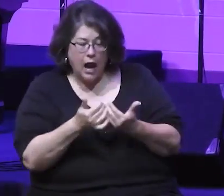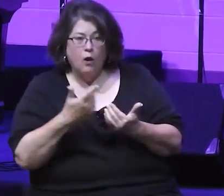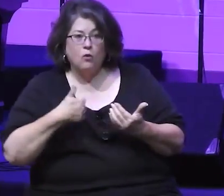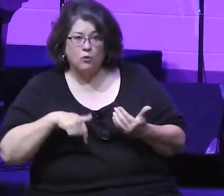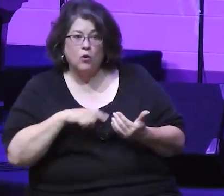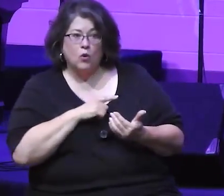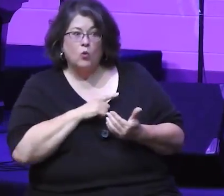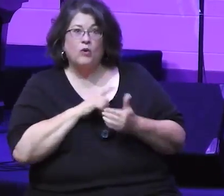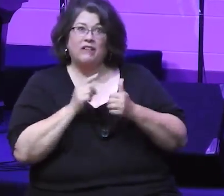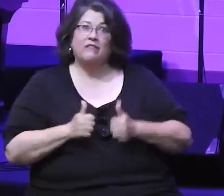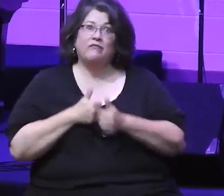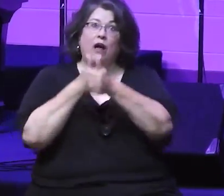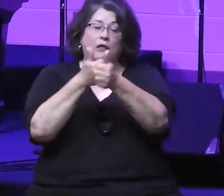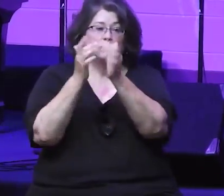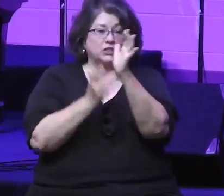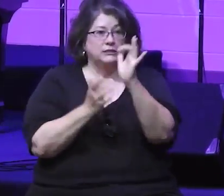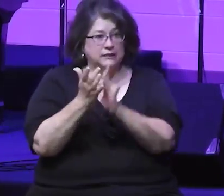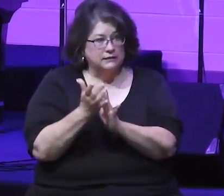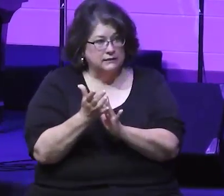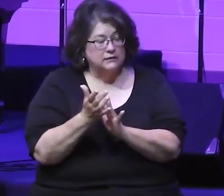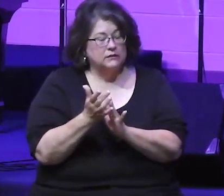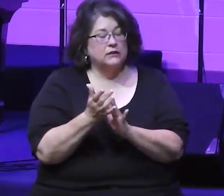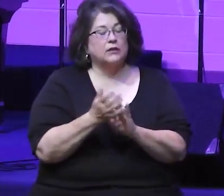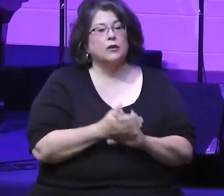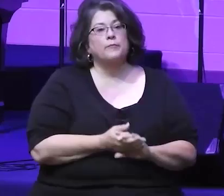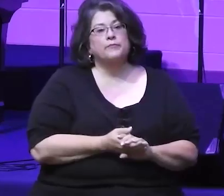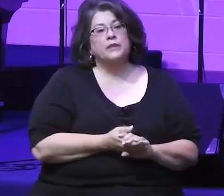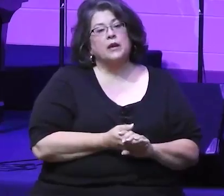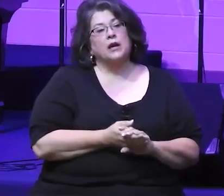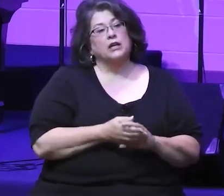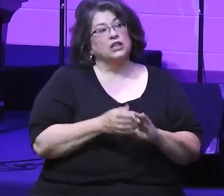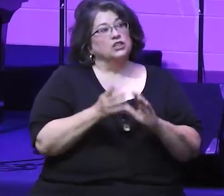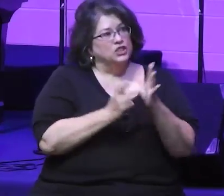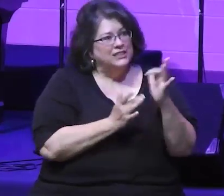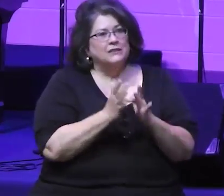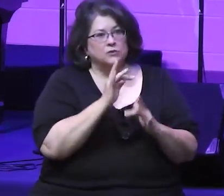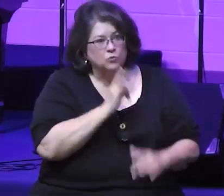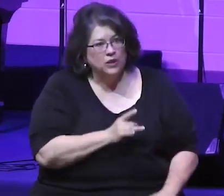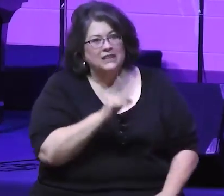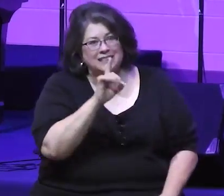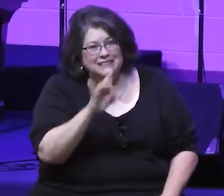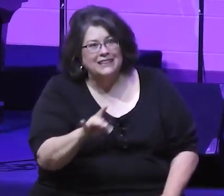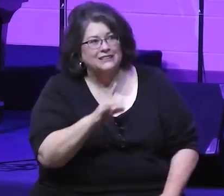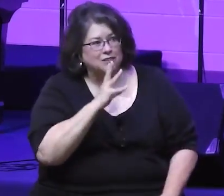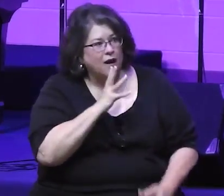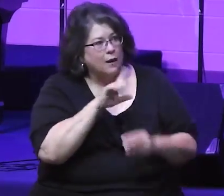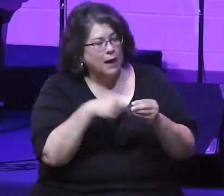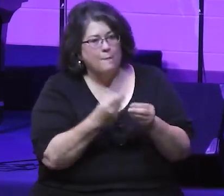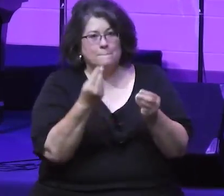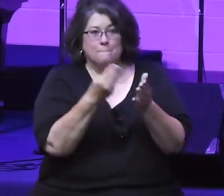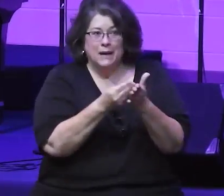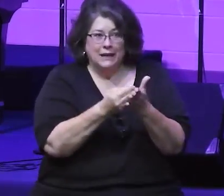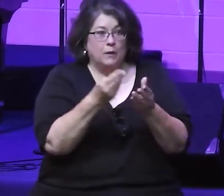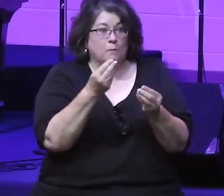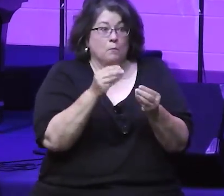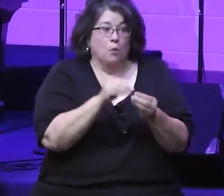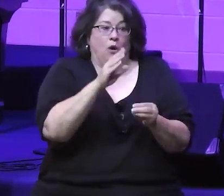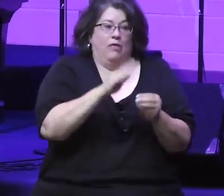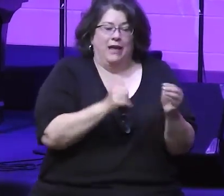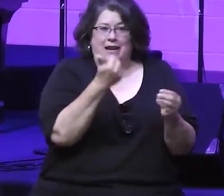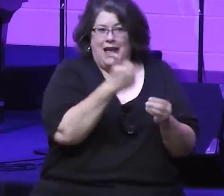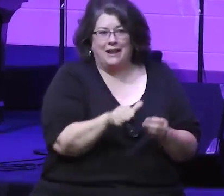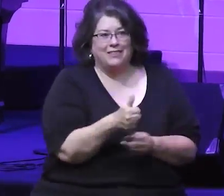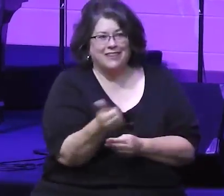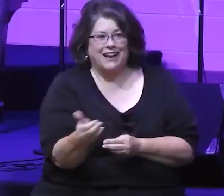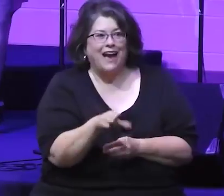have to go back and research and have confirmed. Yeah, he really did talk about money more than anything else. But when